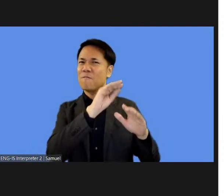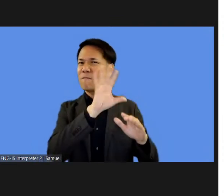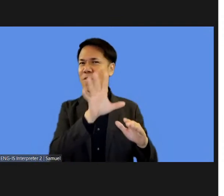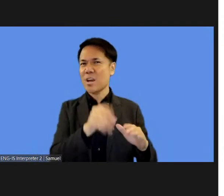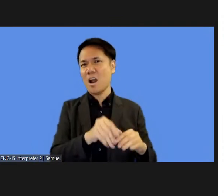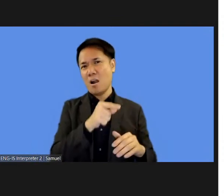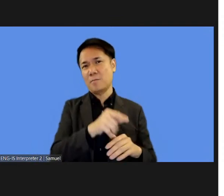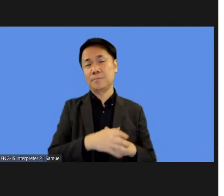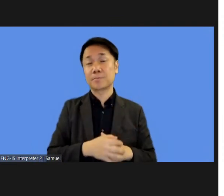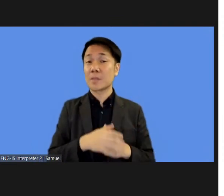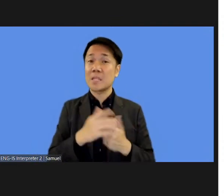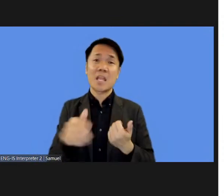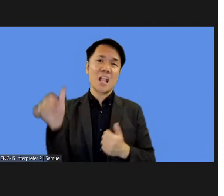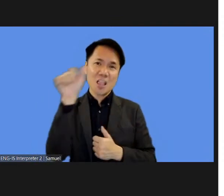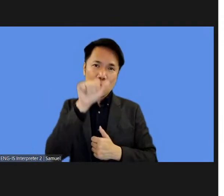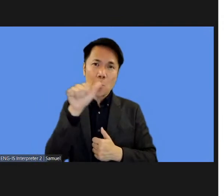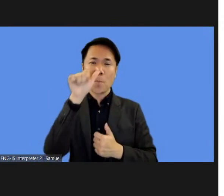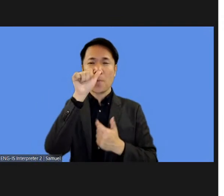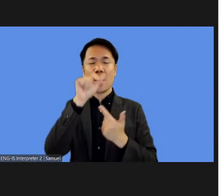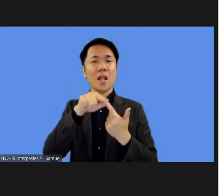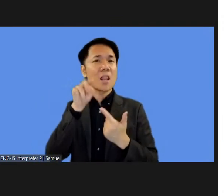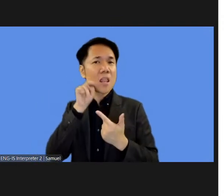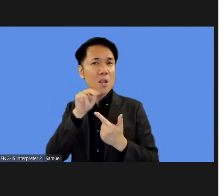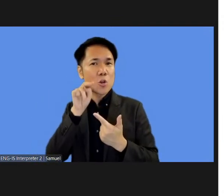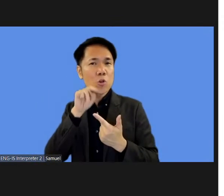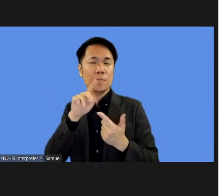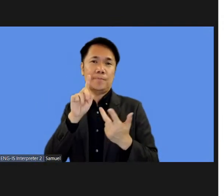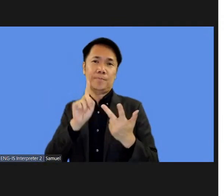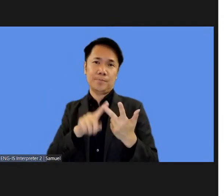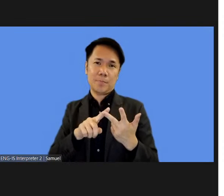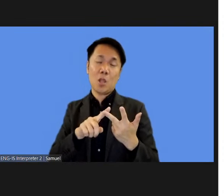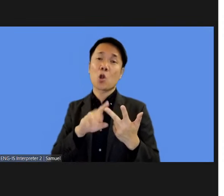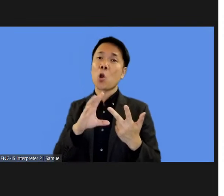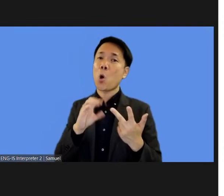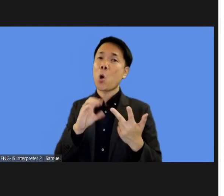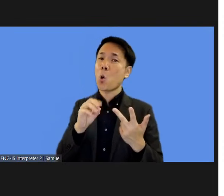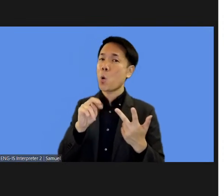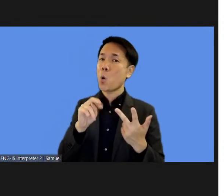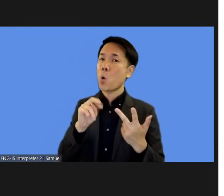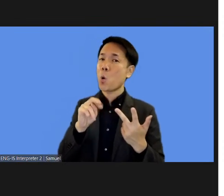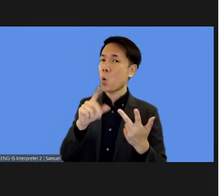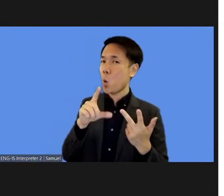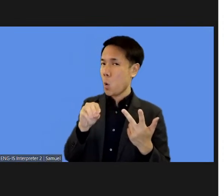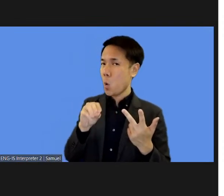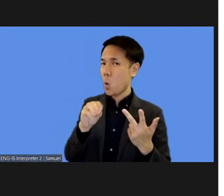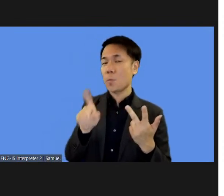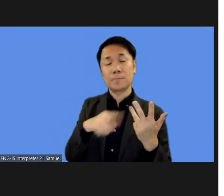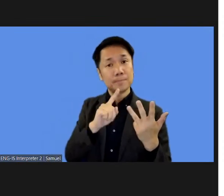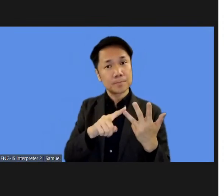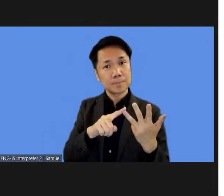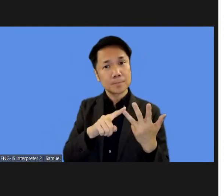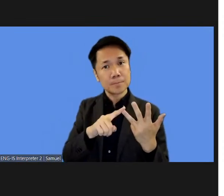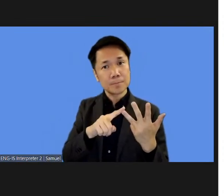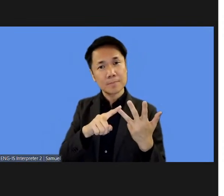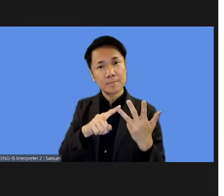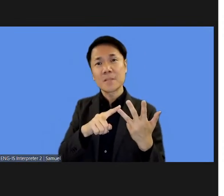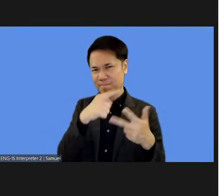countries: Ethiopia, Nigeria, Democratic Republic of Congo. And on